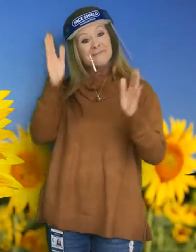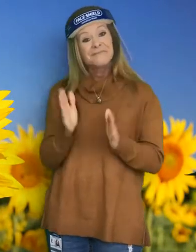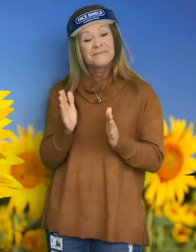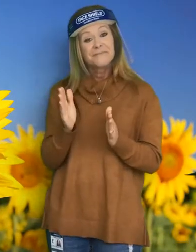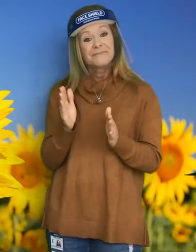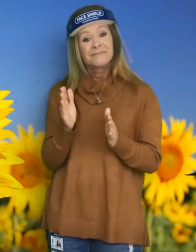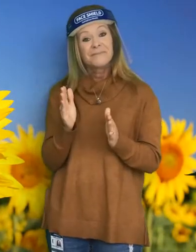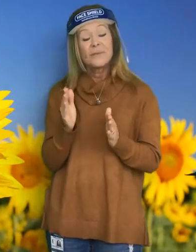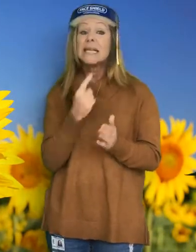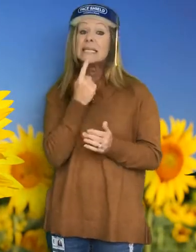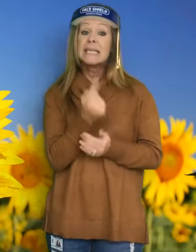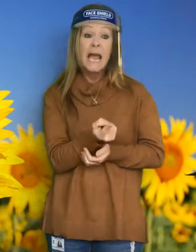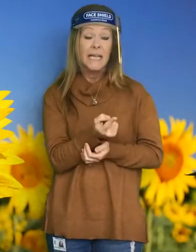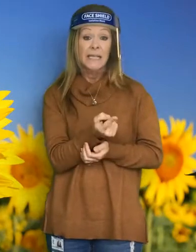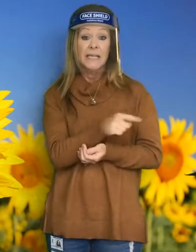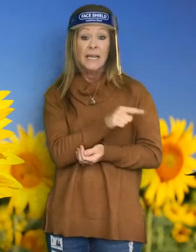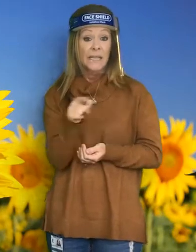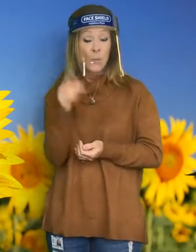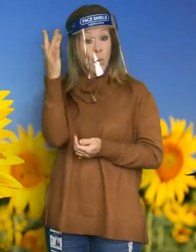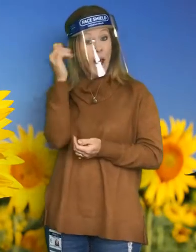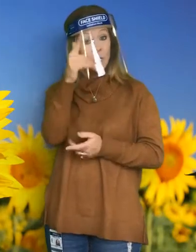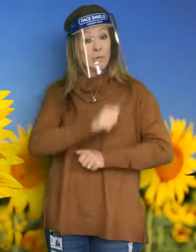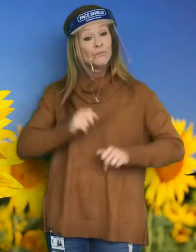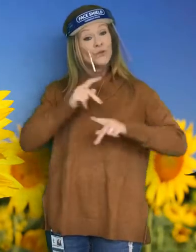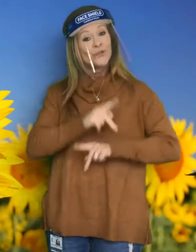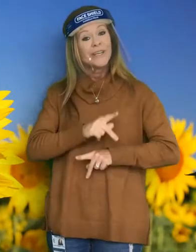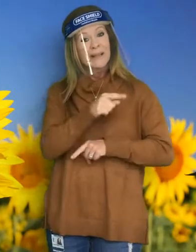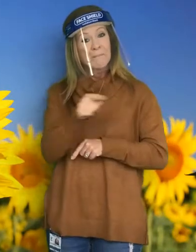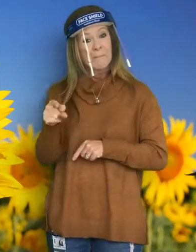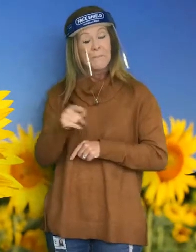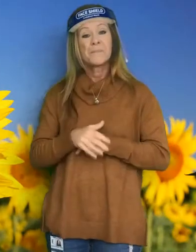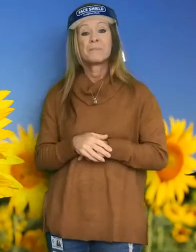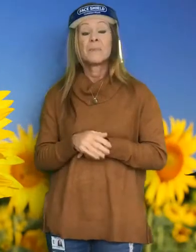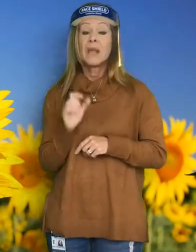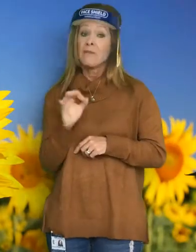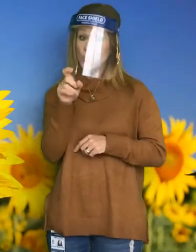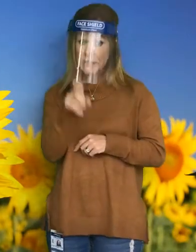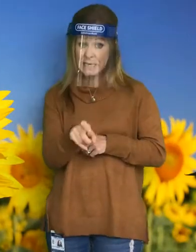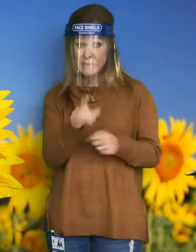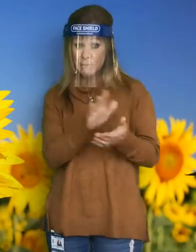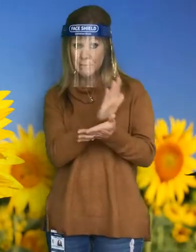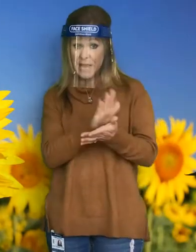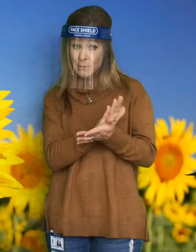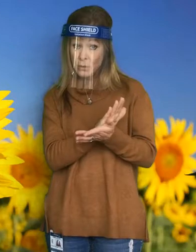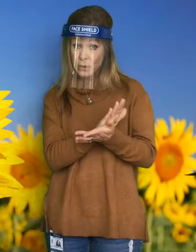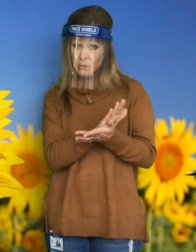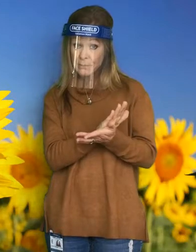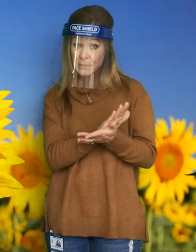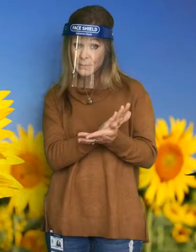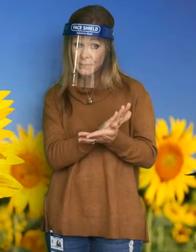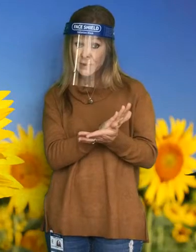teachers telling them why you appreciate them. If you need a piece of paper to do